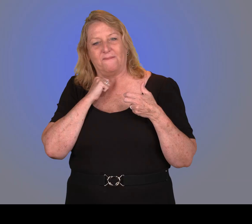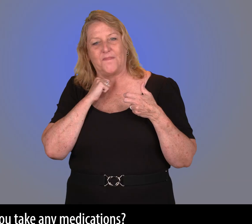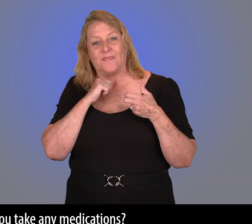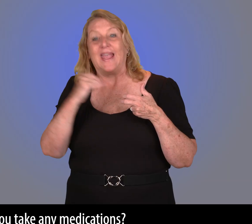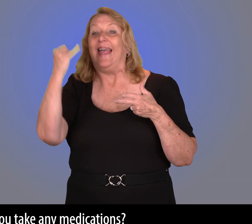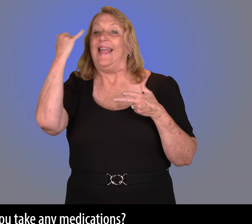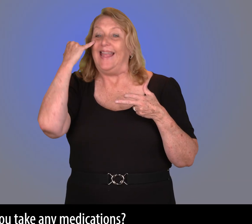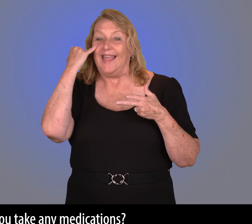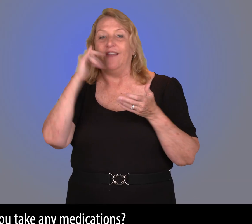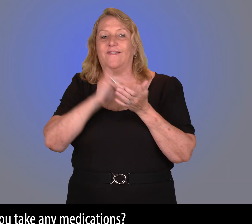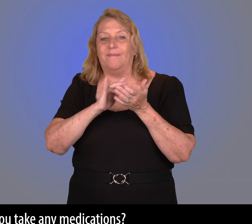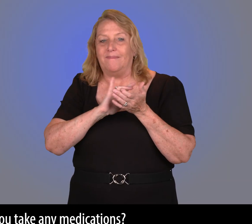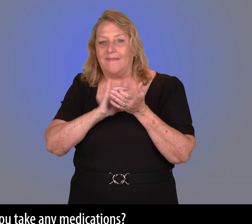Do you take any medications